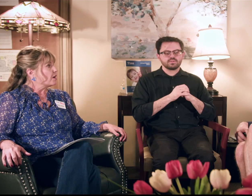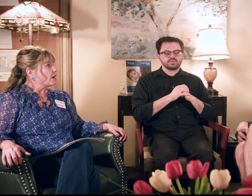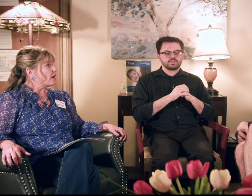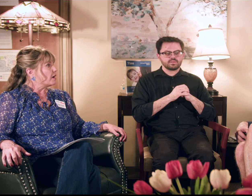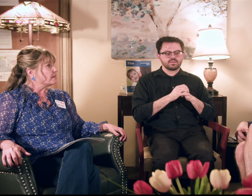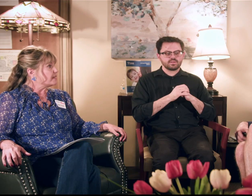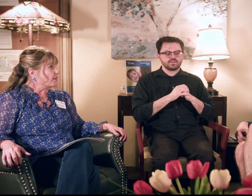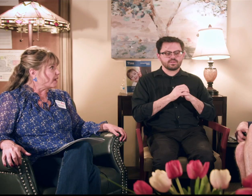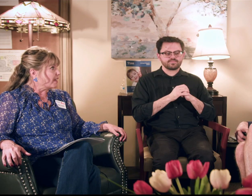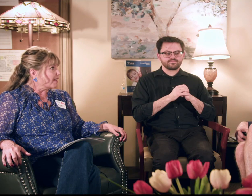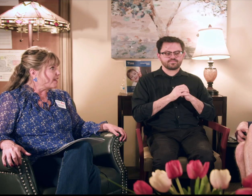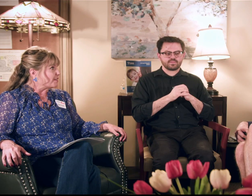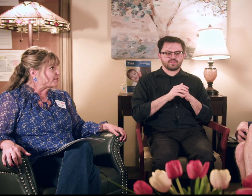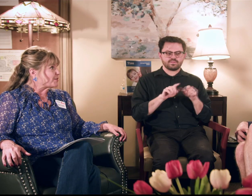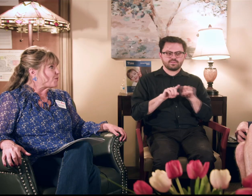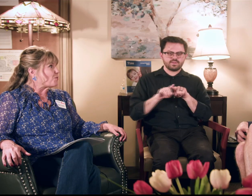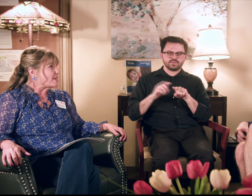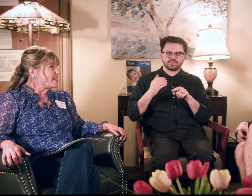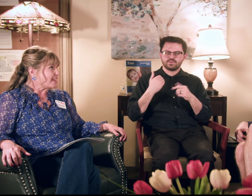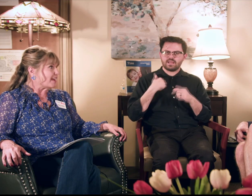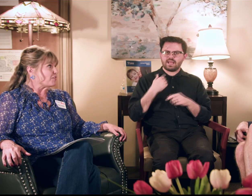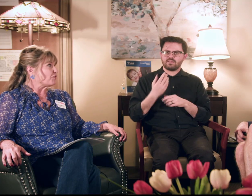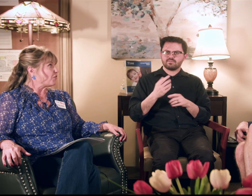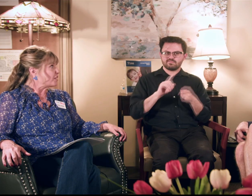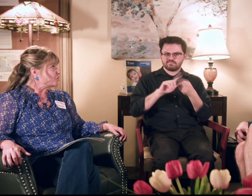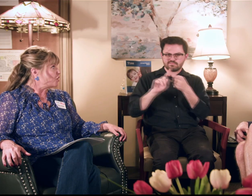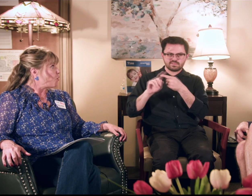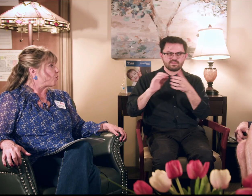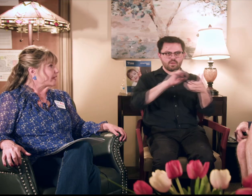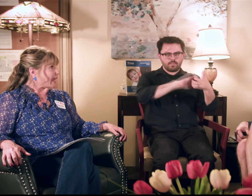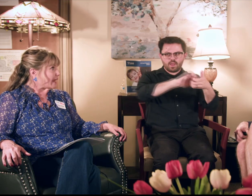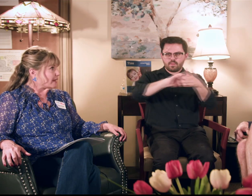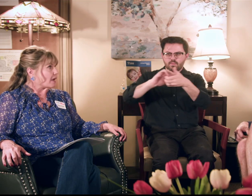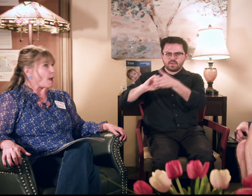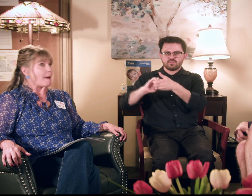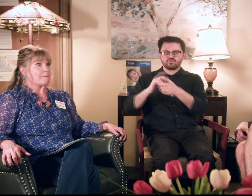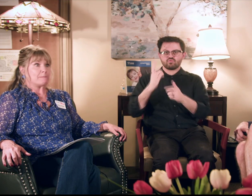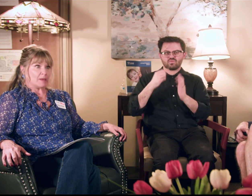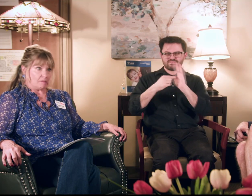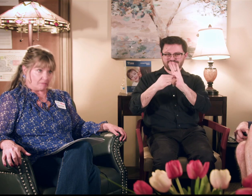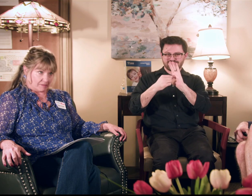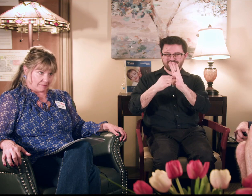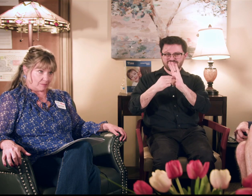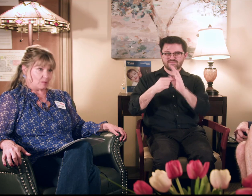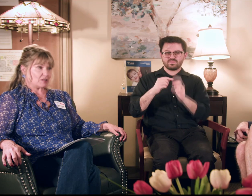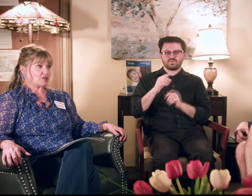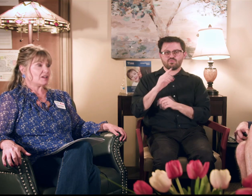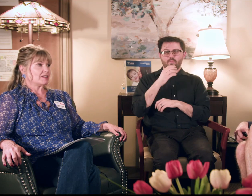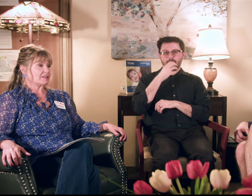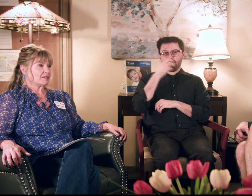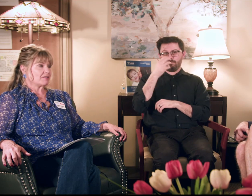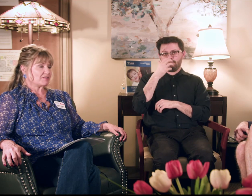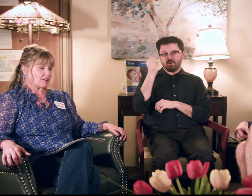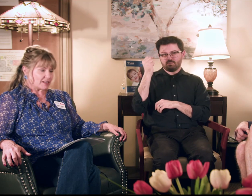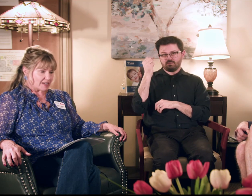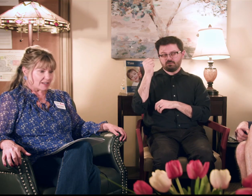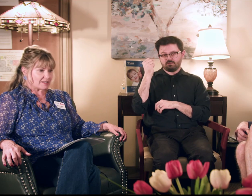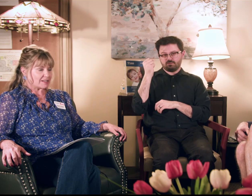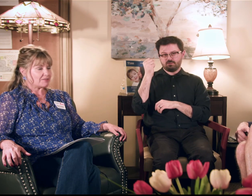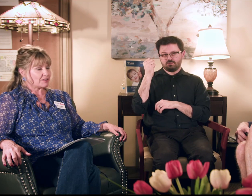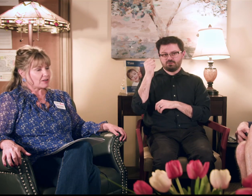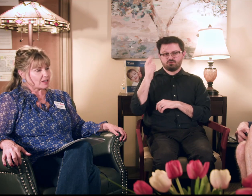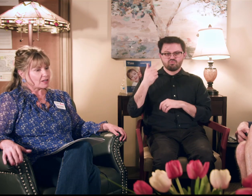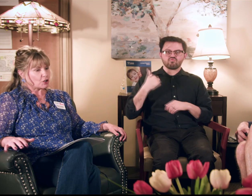those are dairy. So we get fresh, organic milk, which is